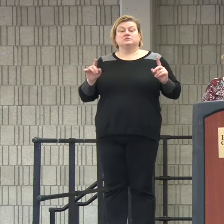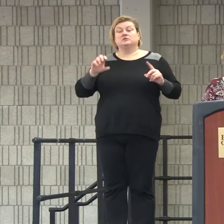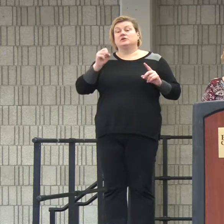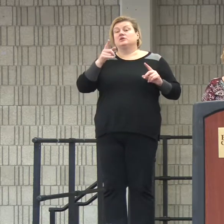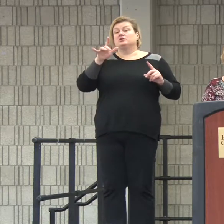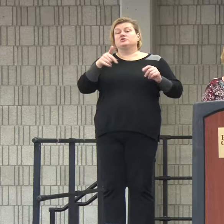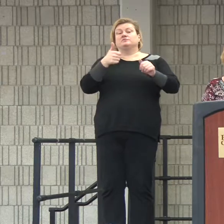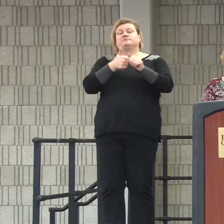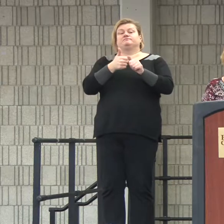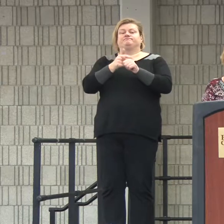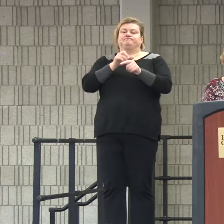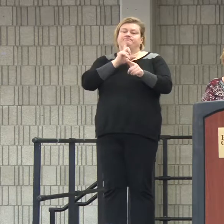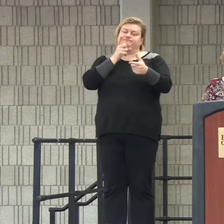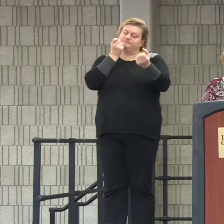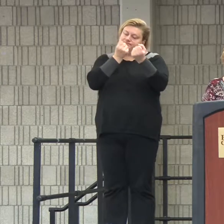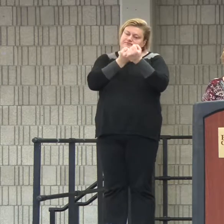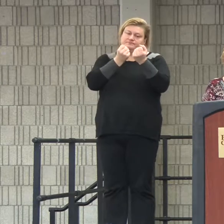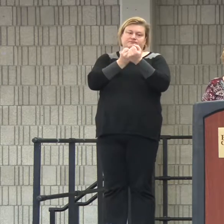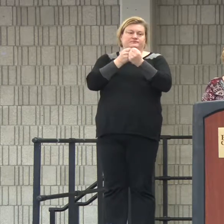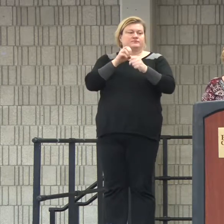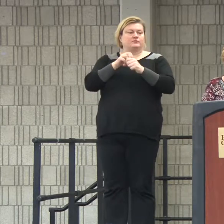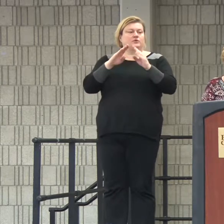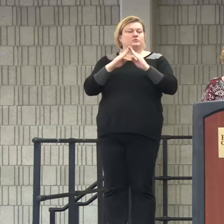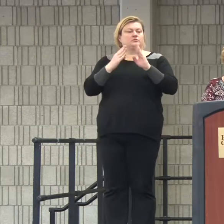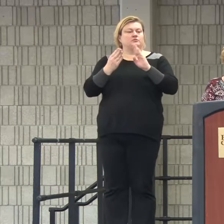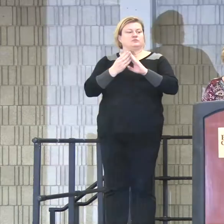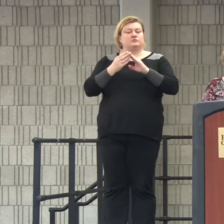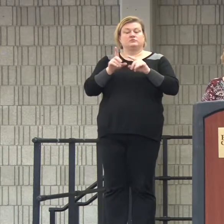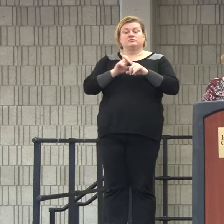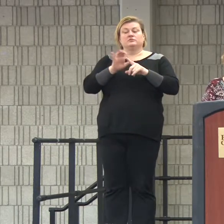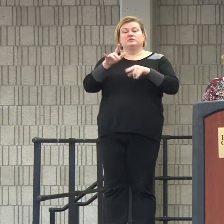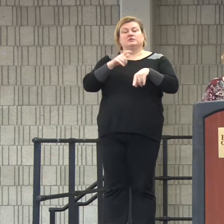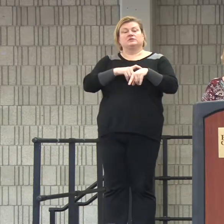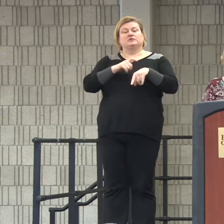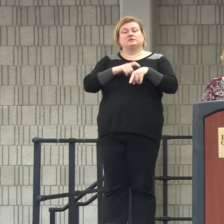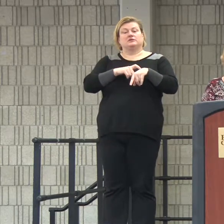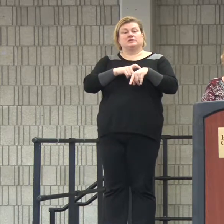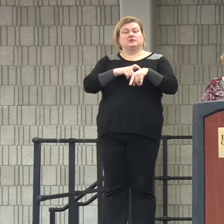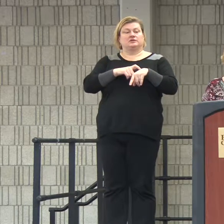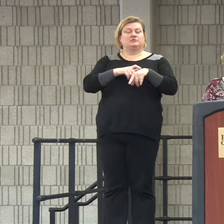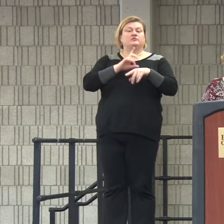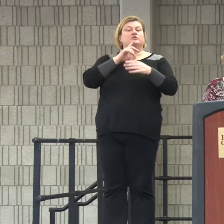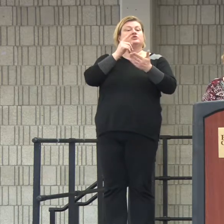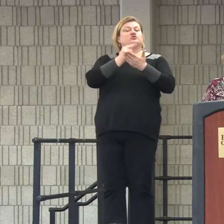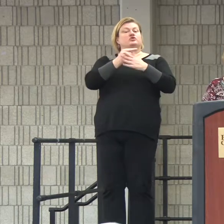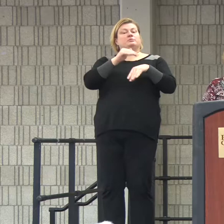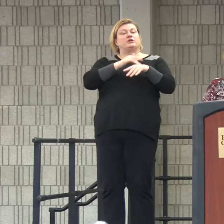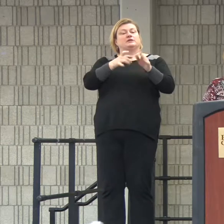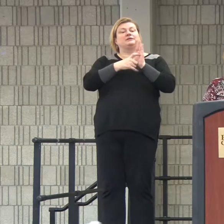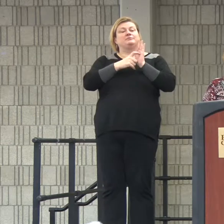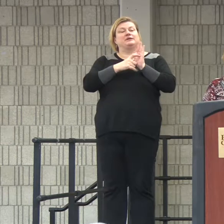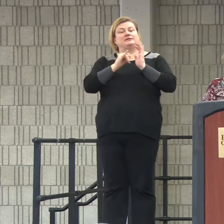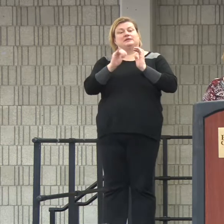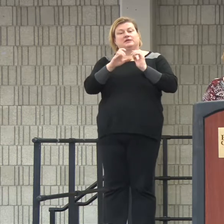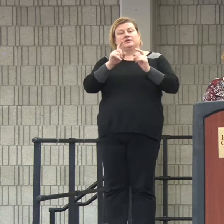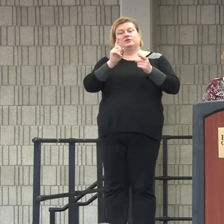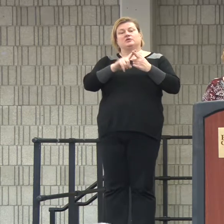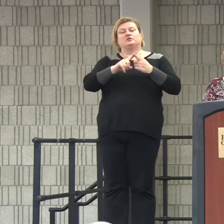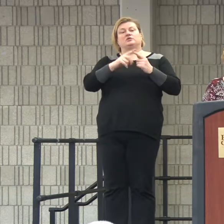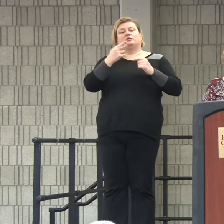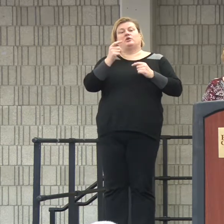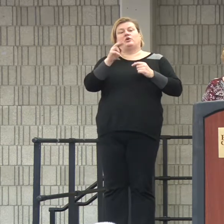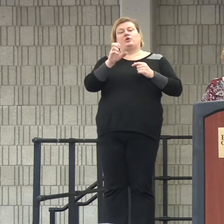Shelley has been a true advocate in her community, from her time at Treatment on Demand Incorporated to Harbor